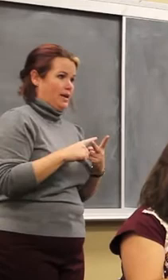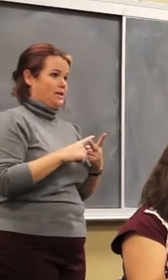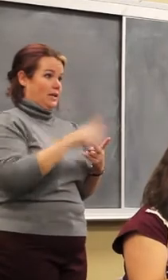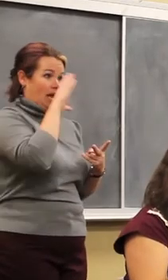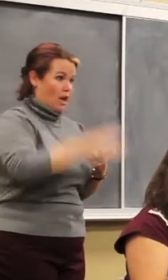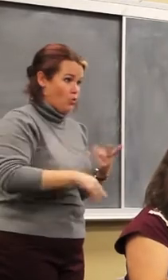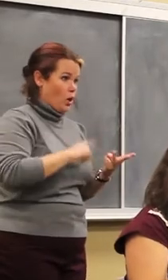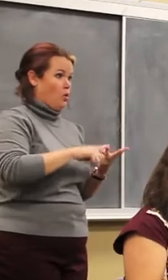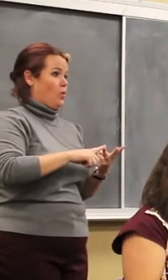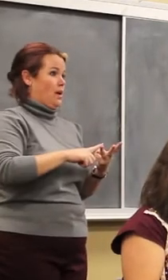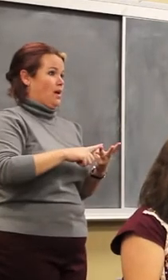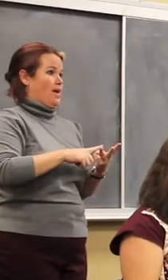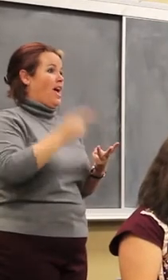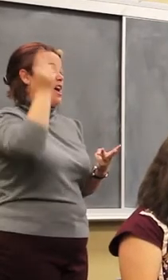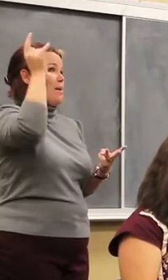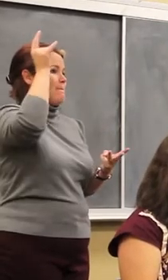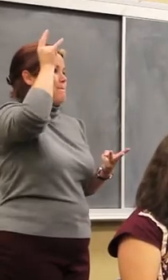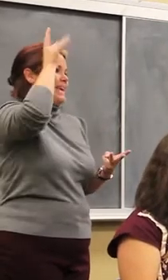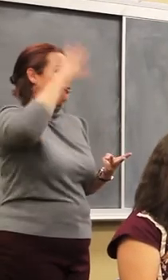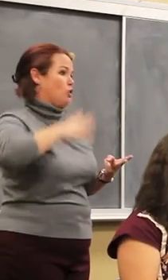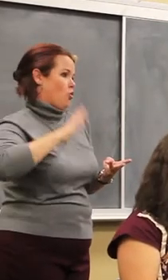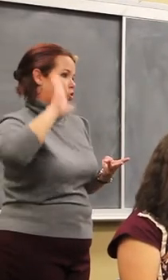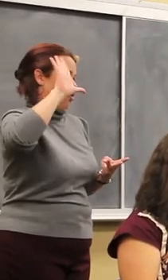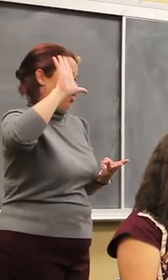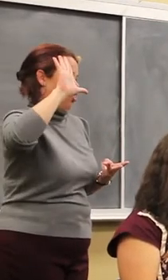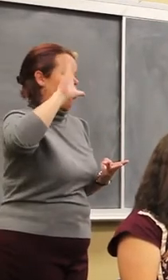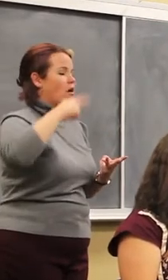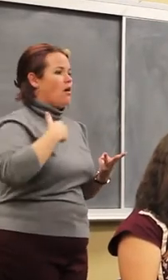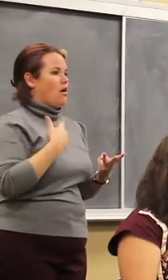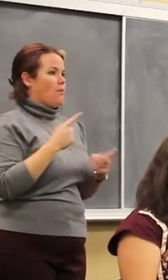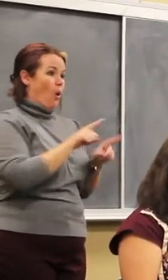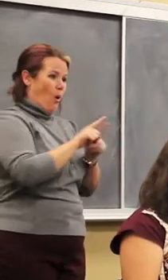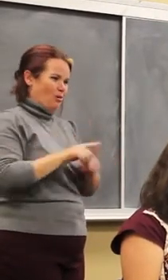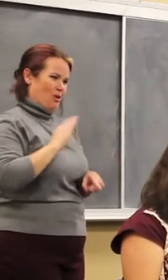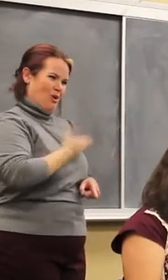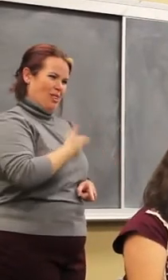institution, but also within our own Latino and queer communities.